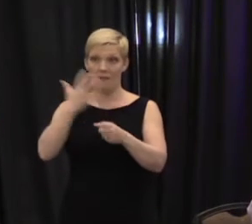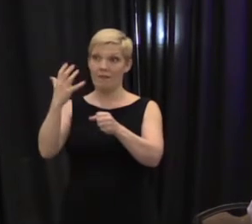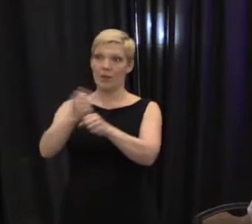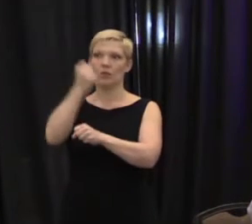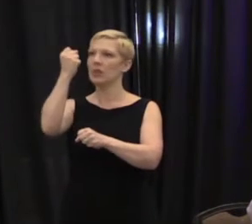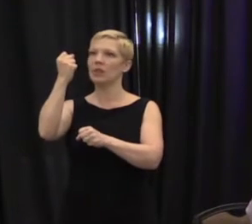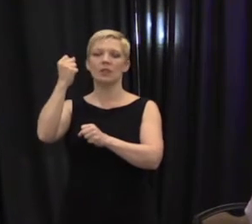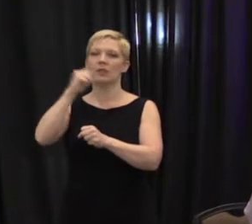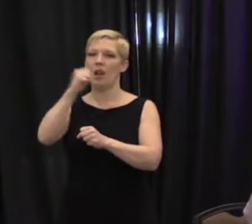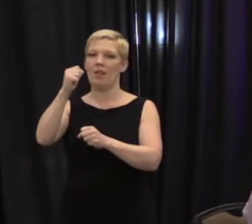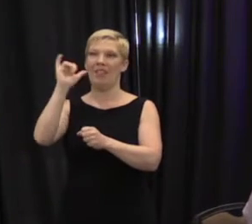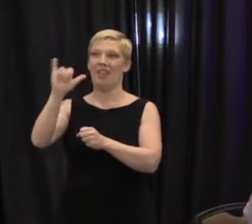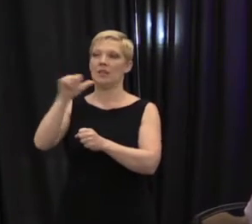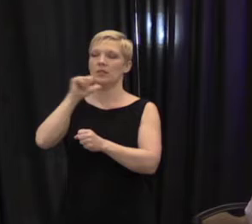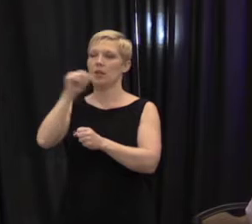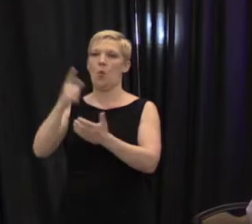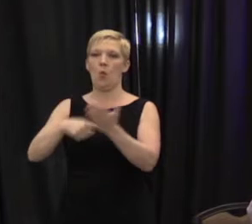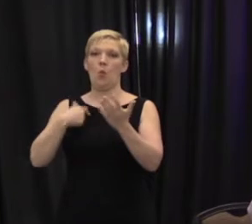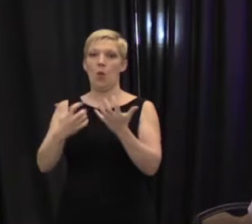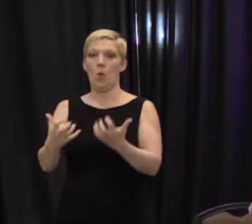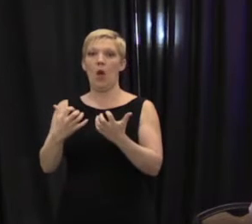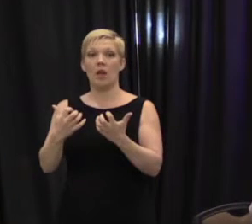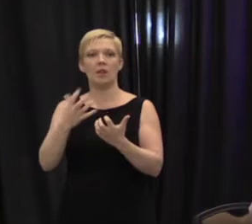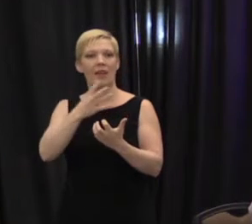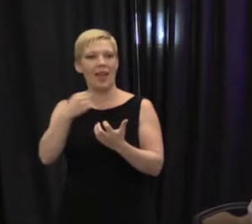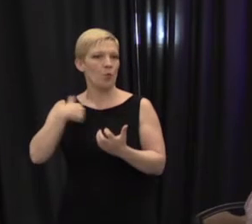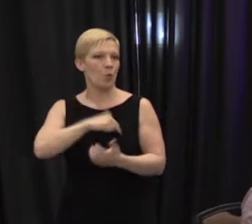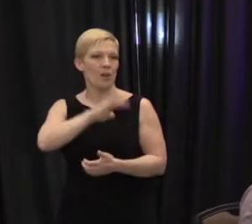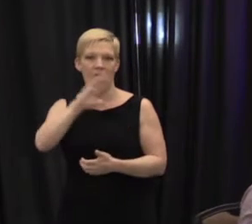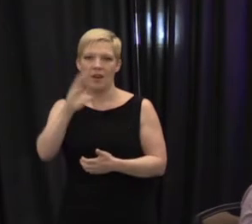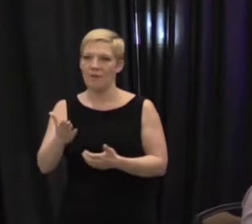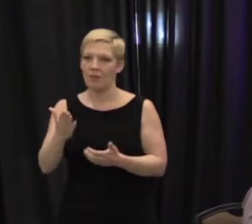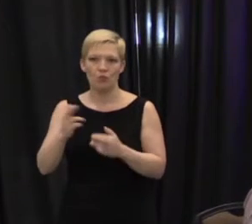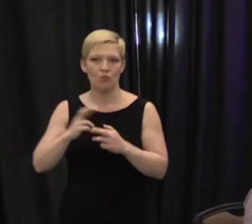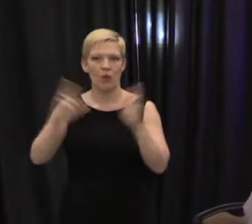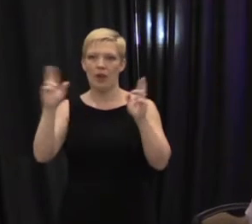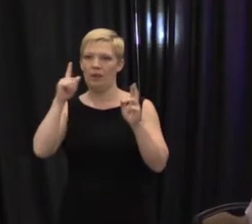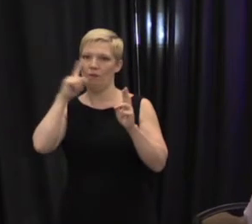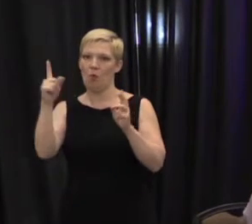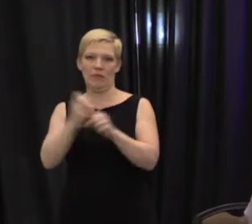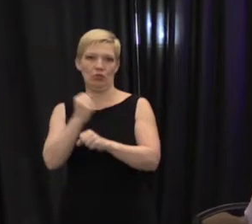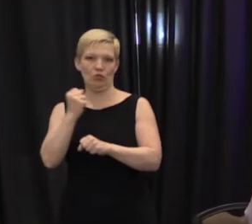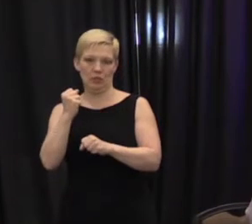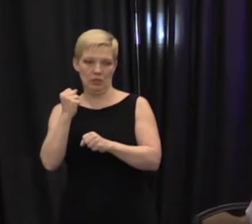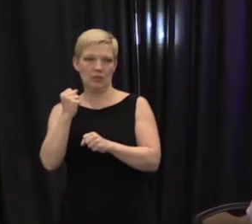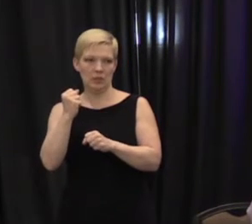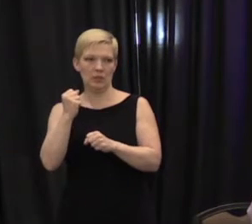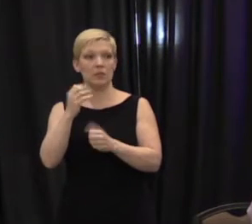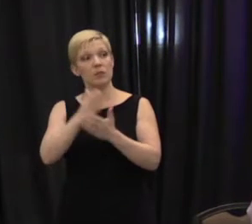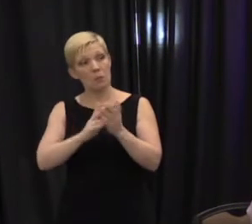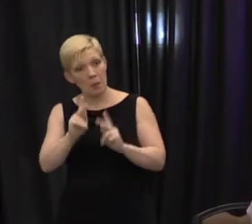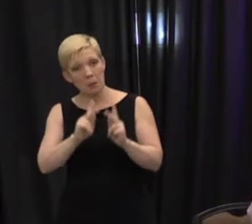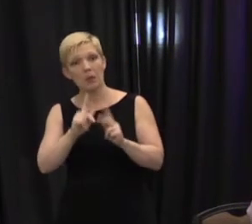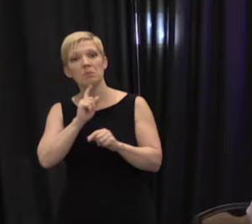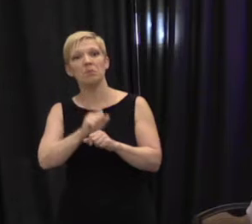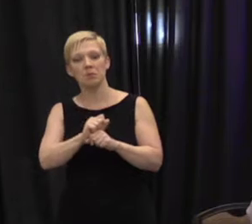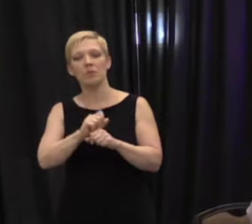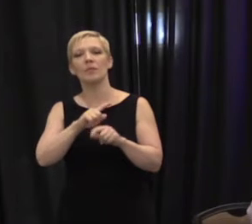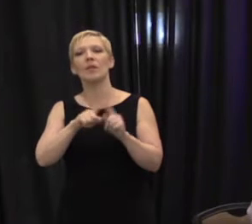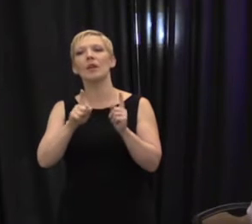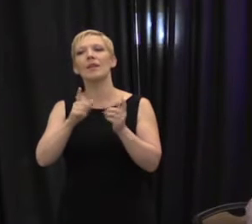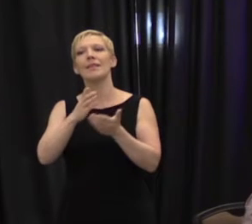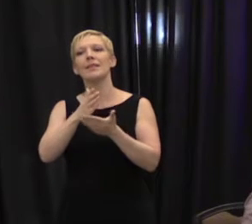what we want it to be, we never were really ready for it. Some people were, some people being those who are already